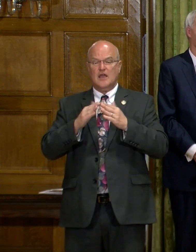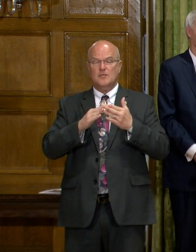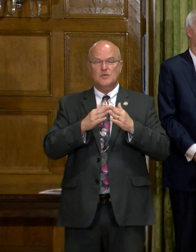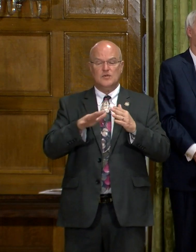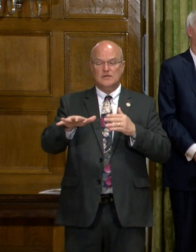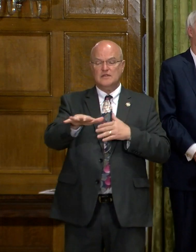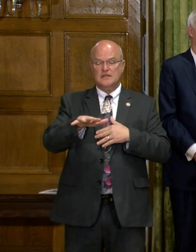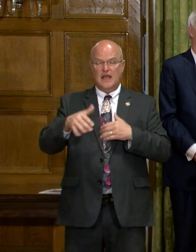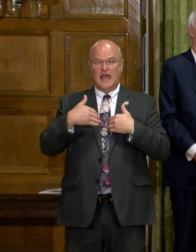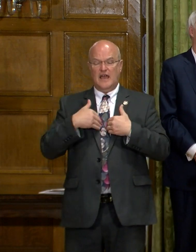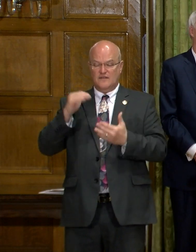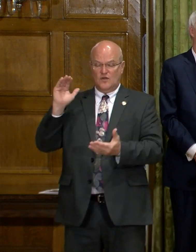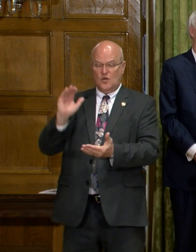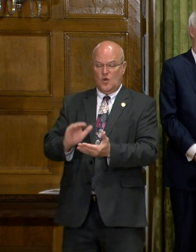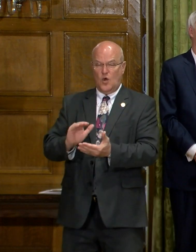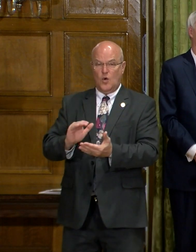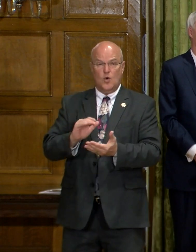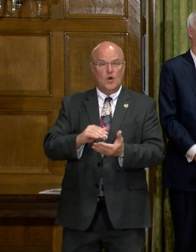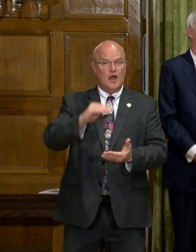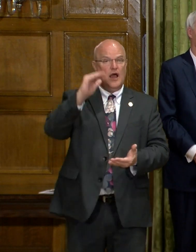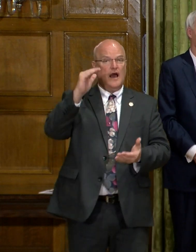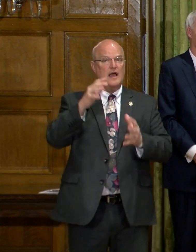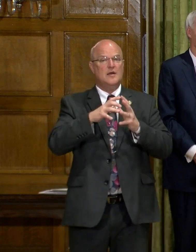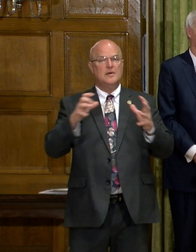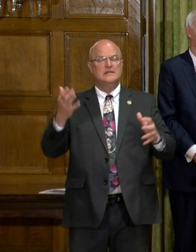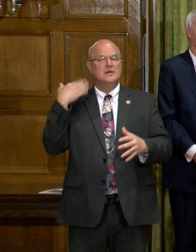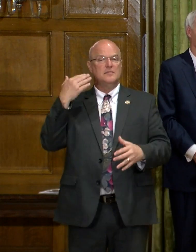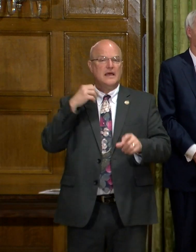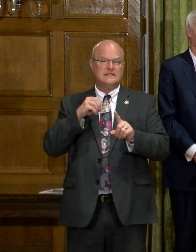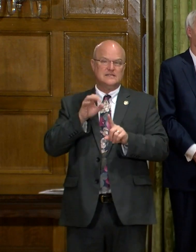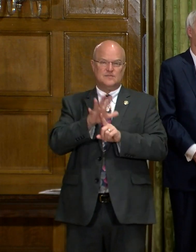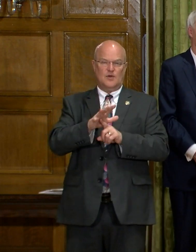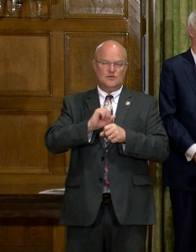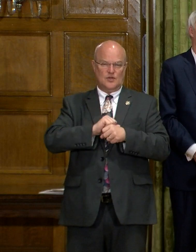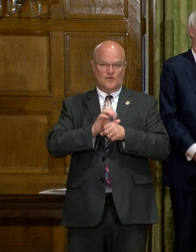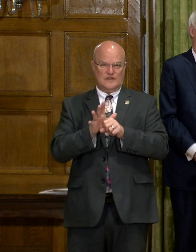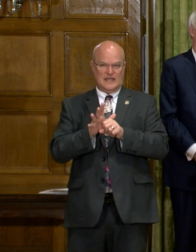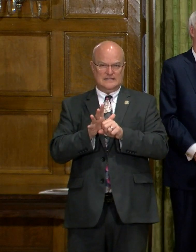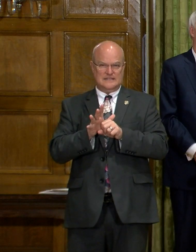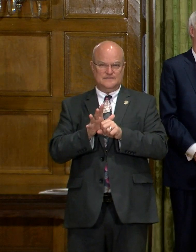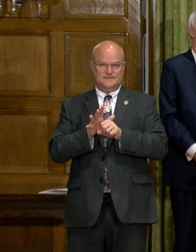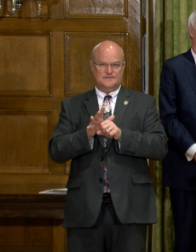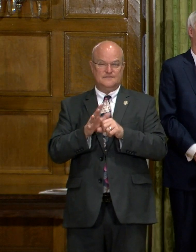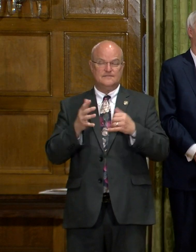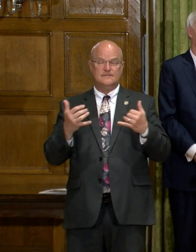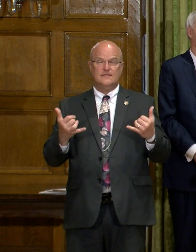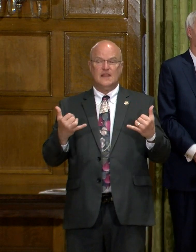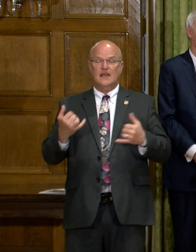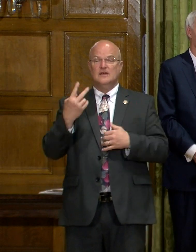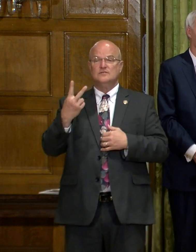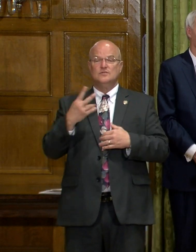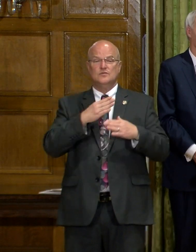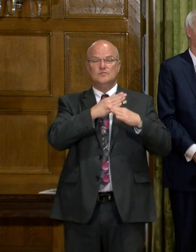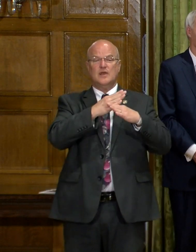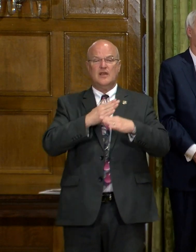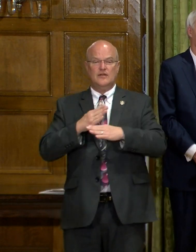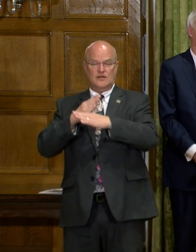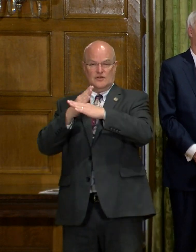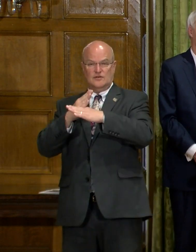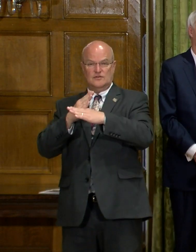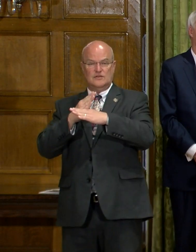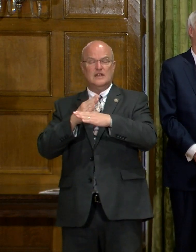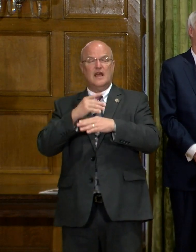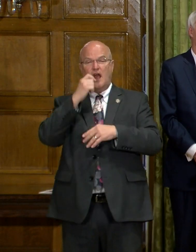communities that may have either very low or very high amounts of past exposure to COVID-19. Now, there are two barriers to